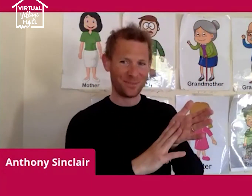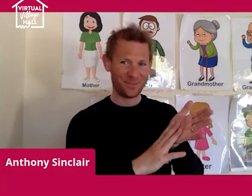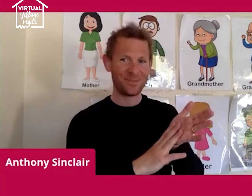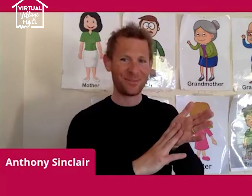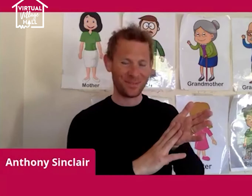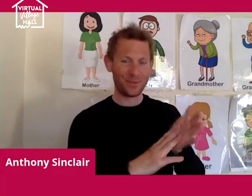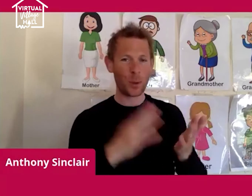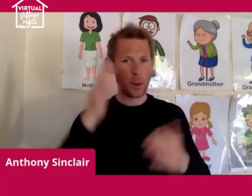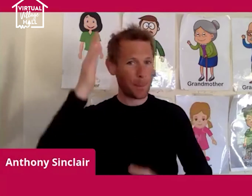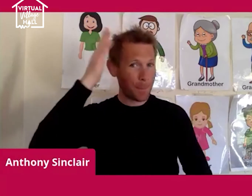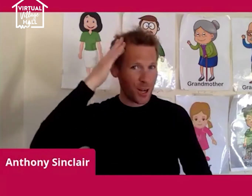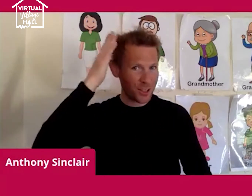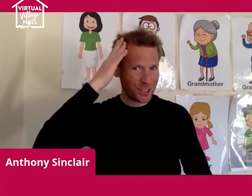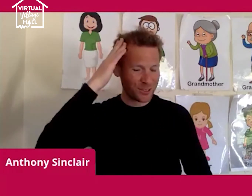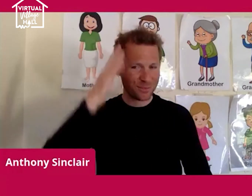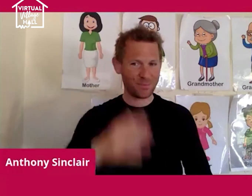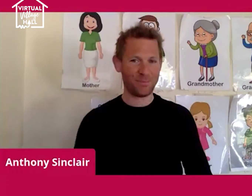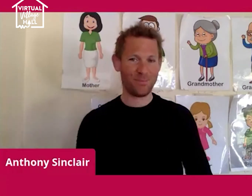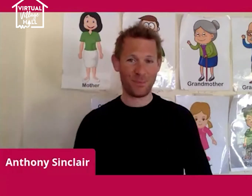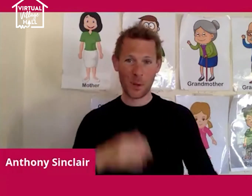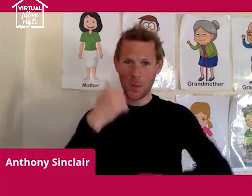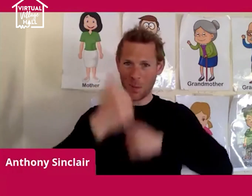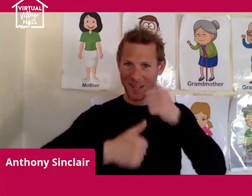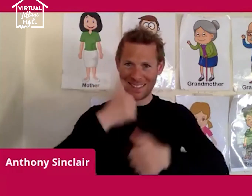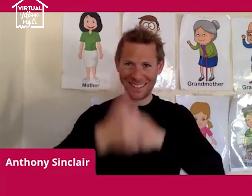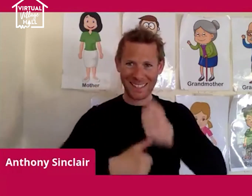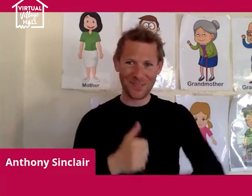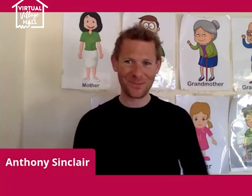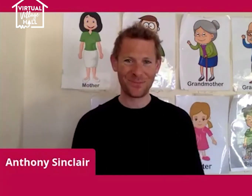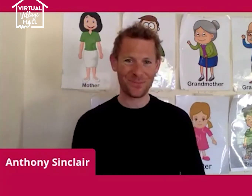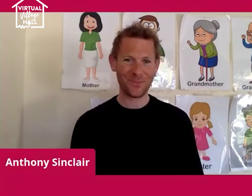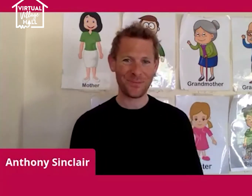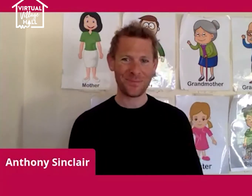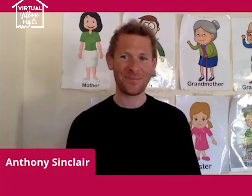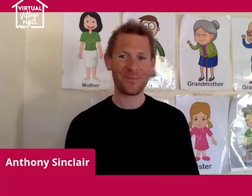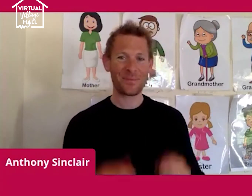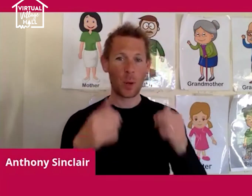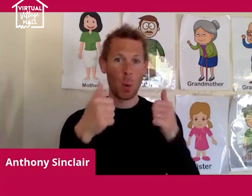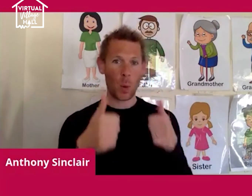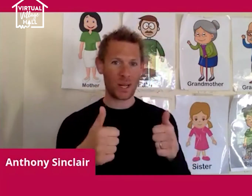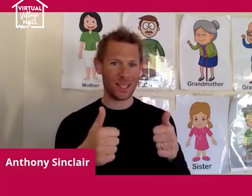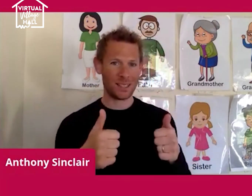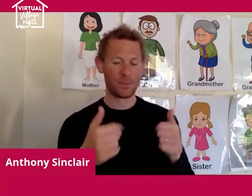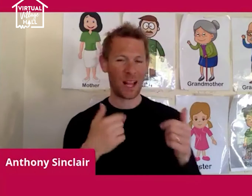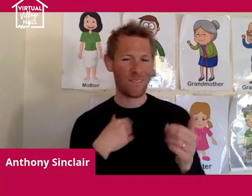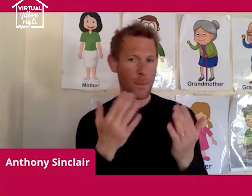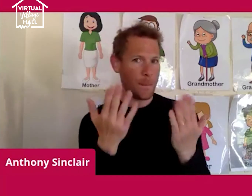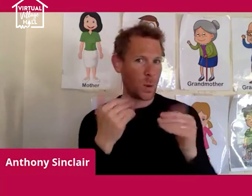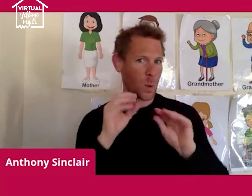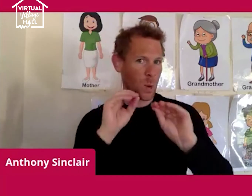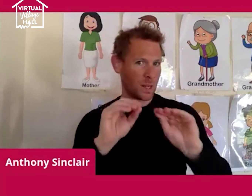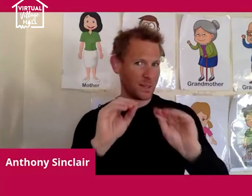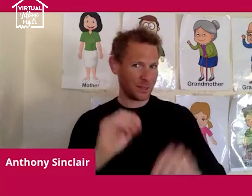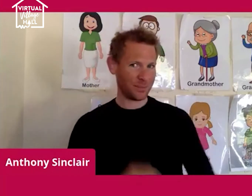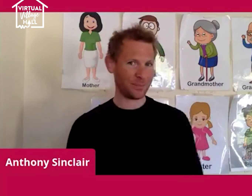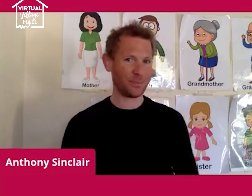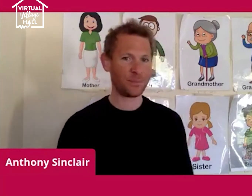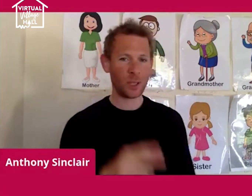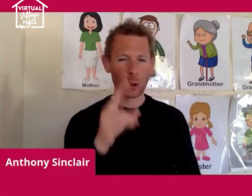Mother. Or mother. Well done. Okay, so I've got a few